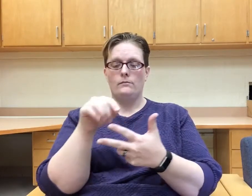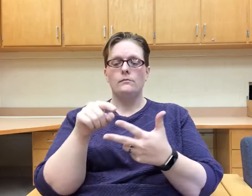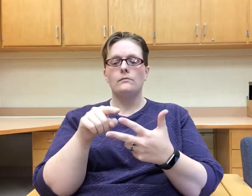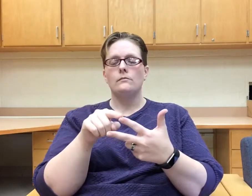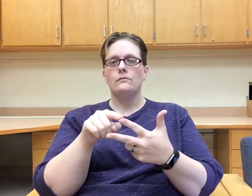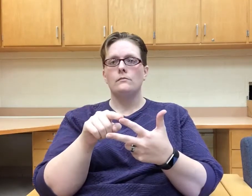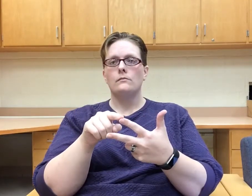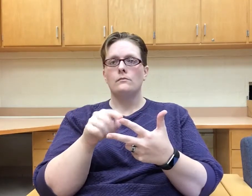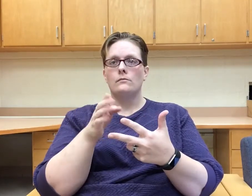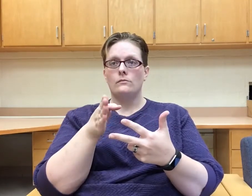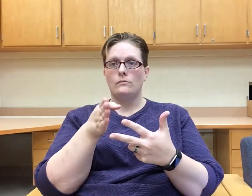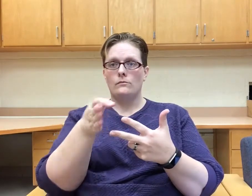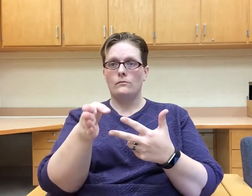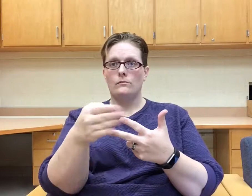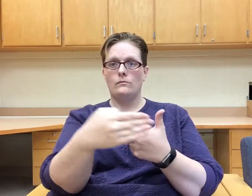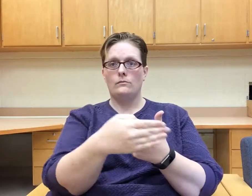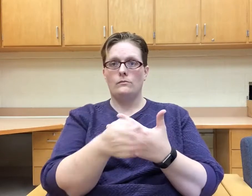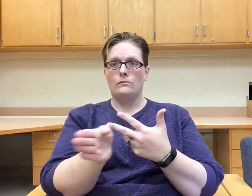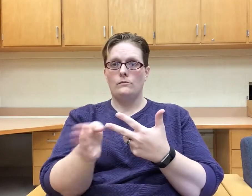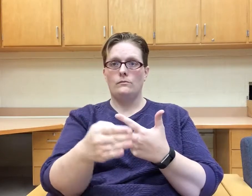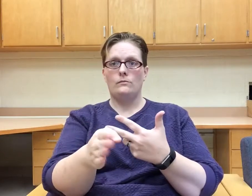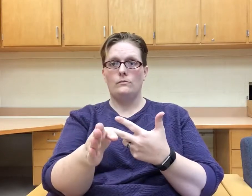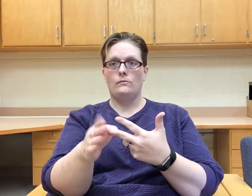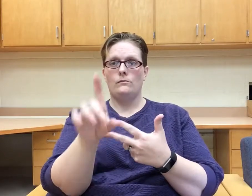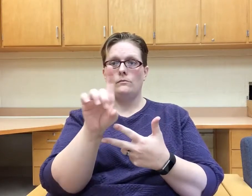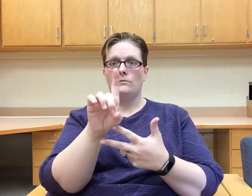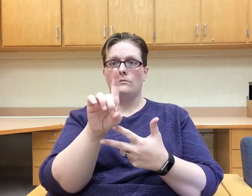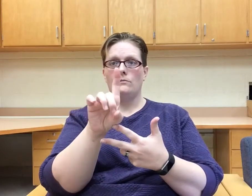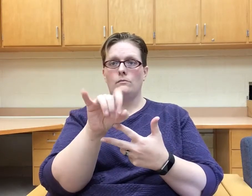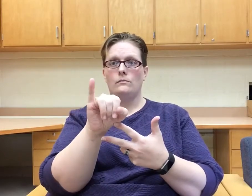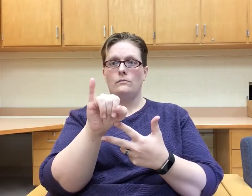It involves three things. First, speed.